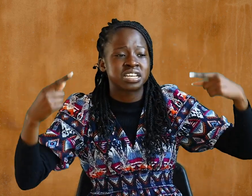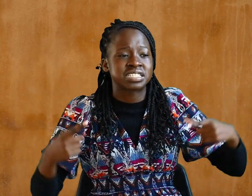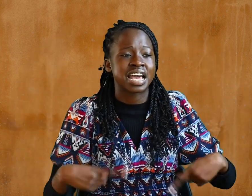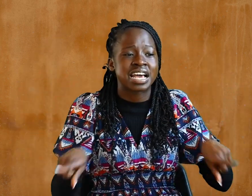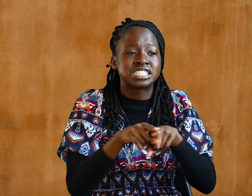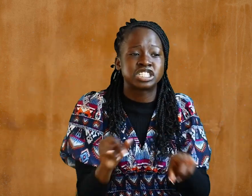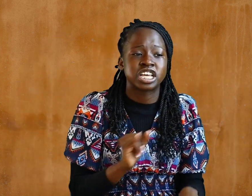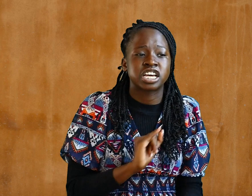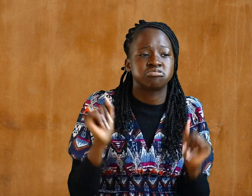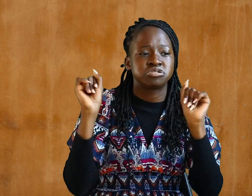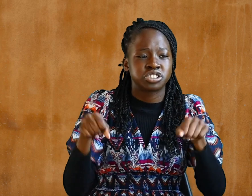Final greetings.